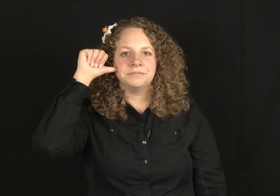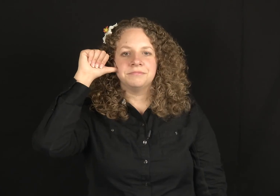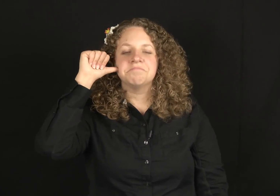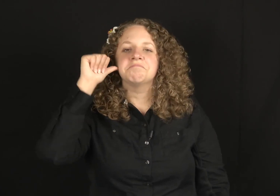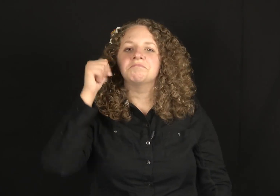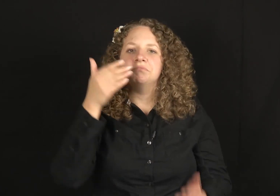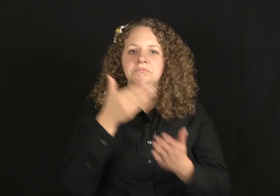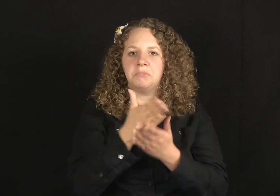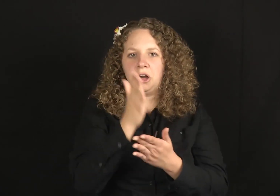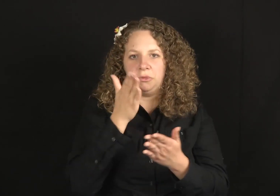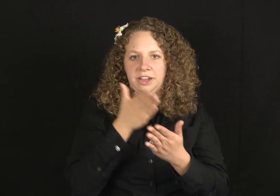Alright.